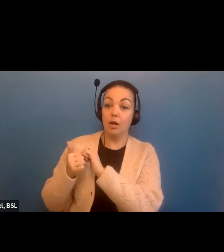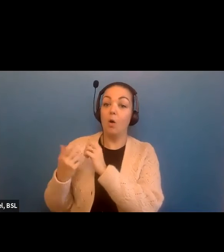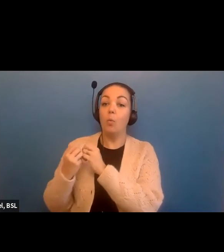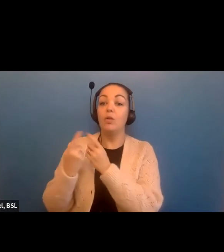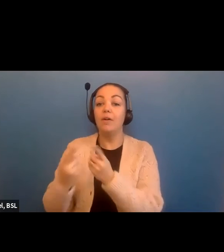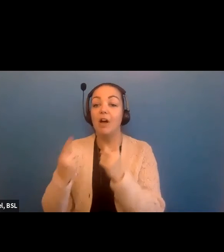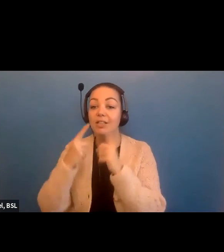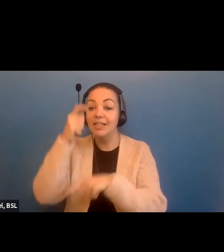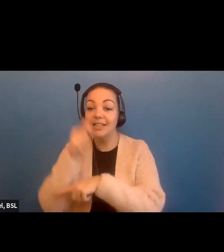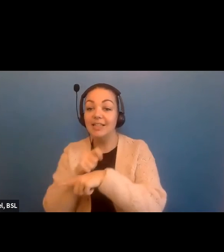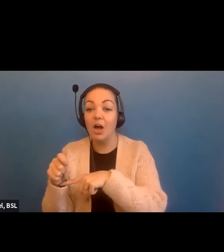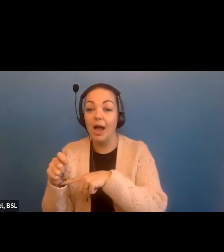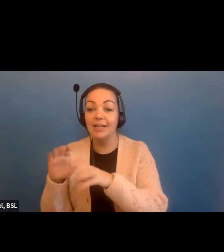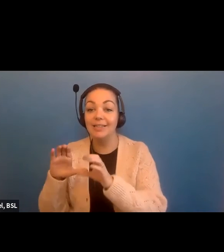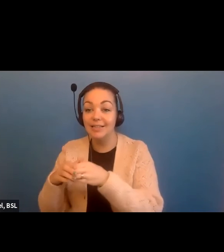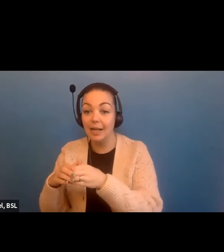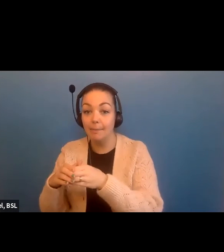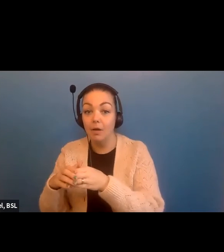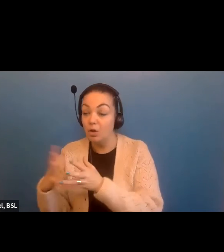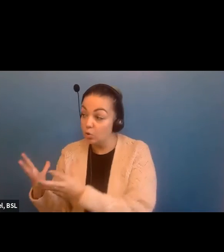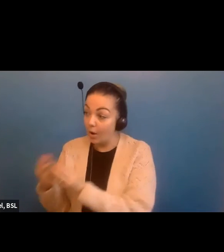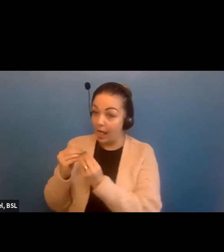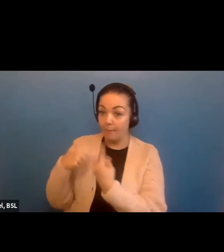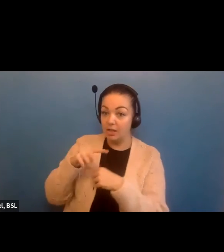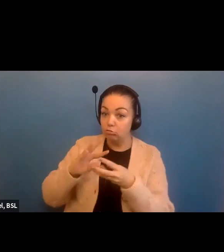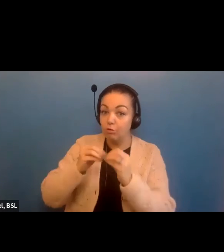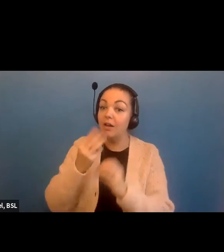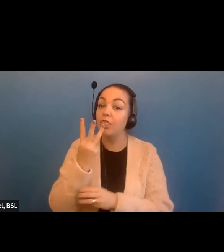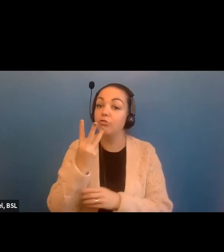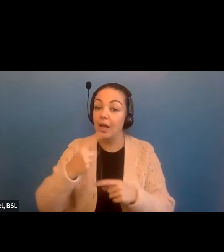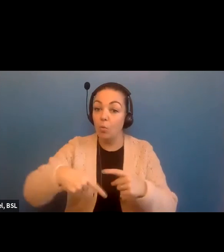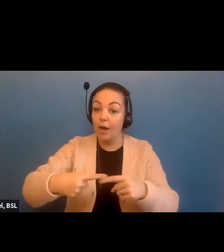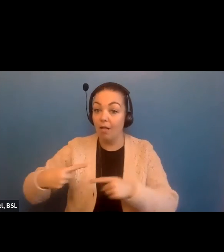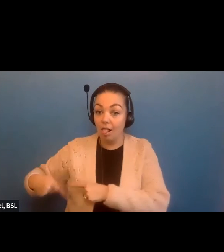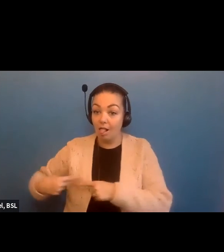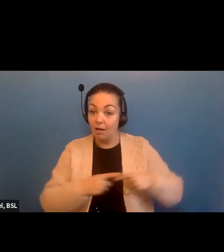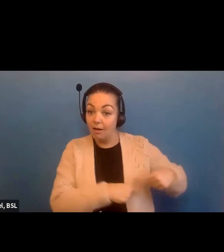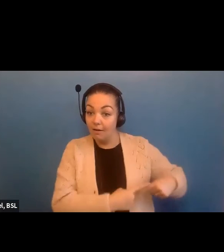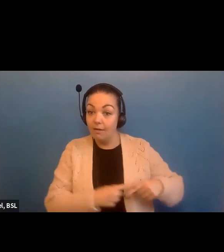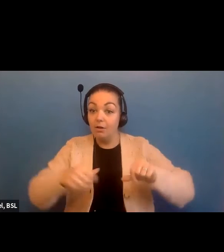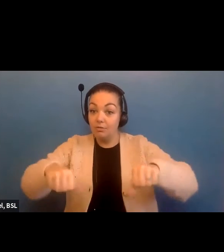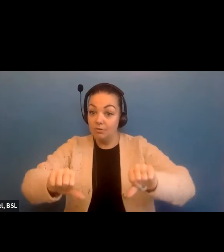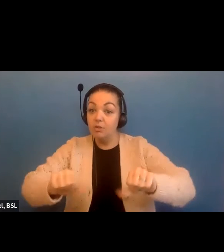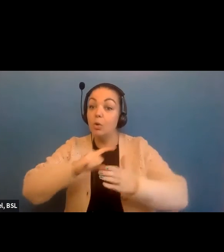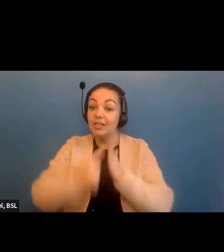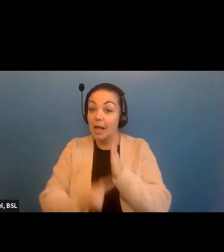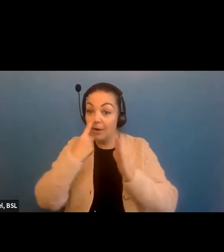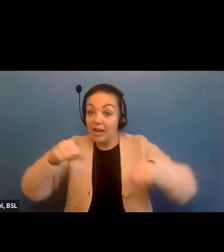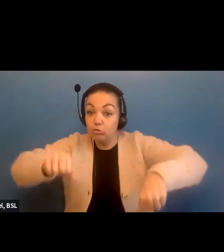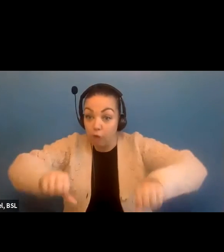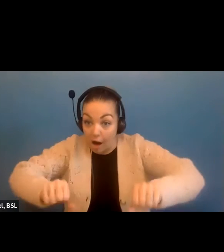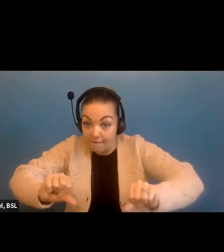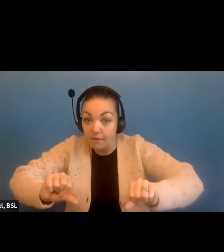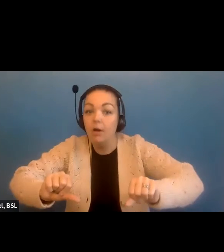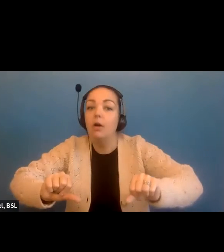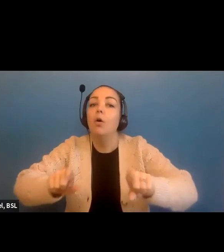the three-wheelers that allowing persons with disabilities becoming the driver, and then also create this, the